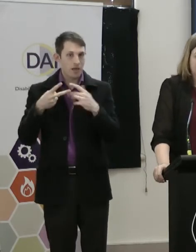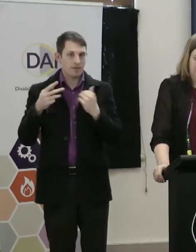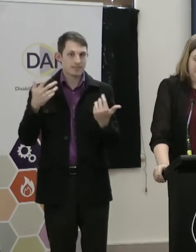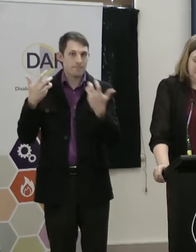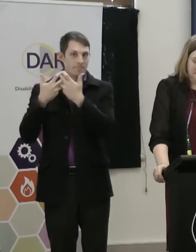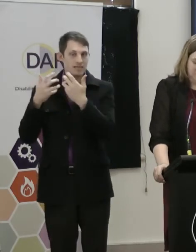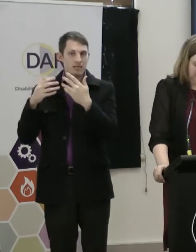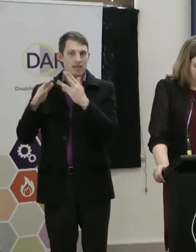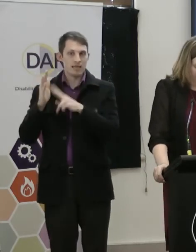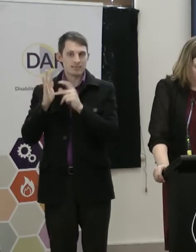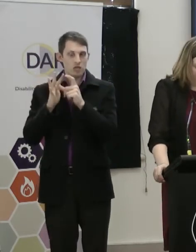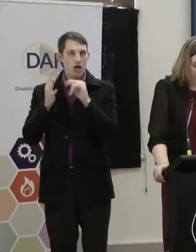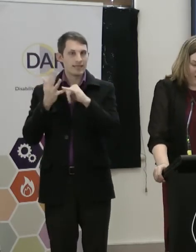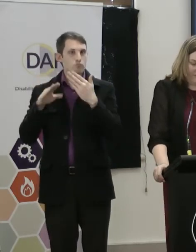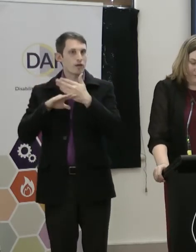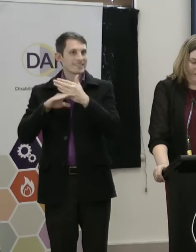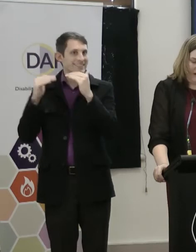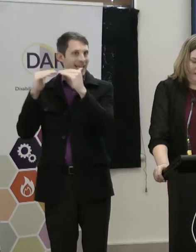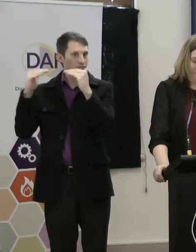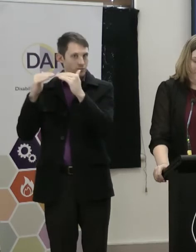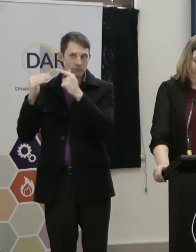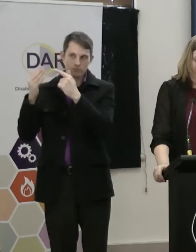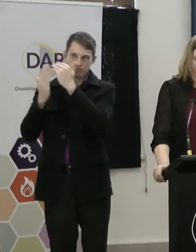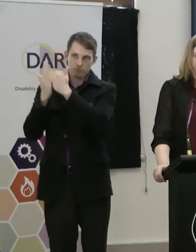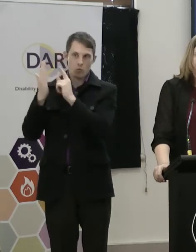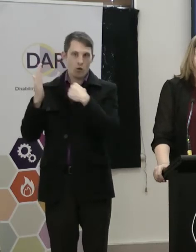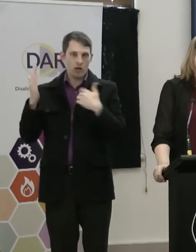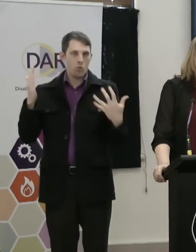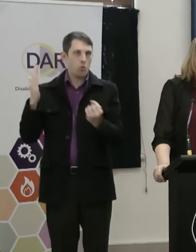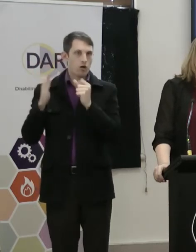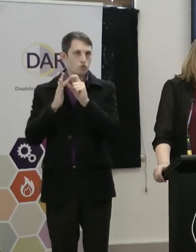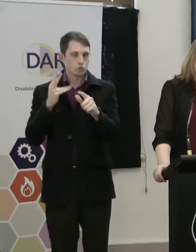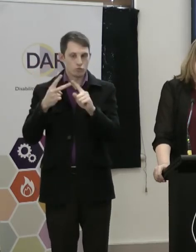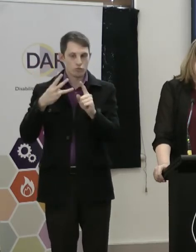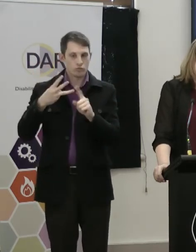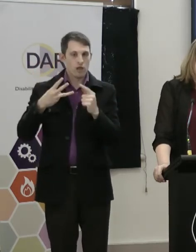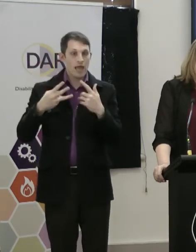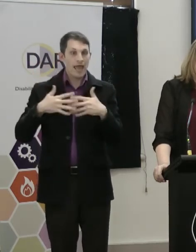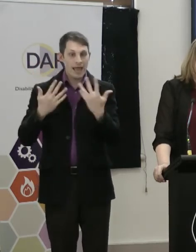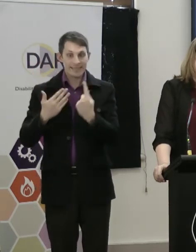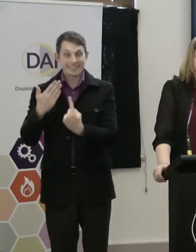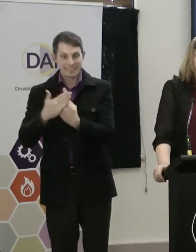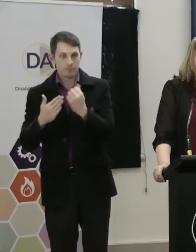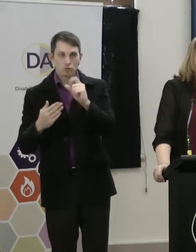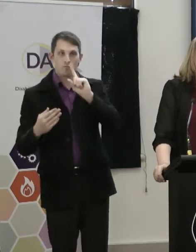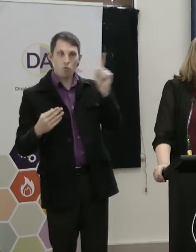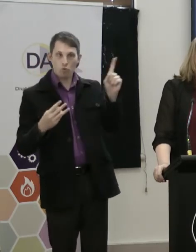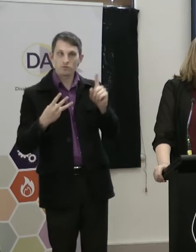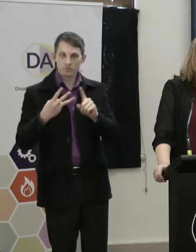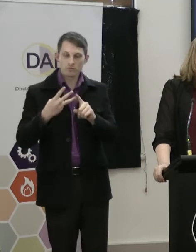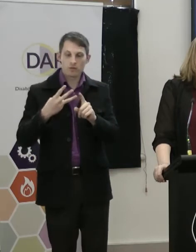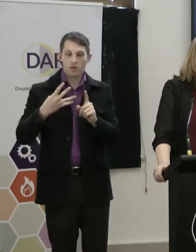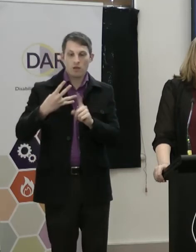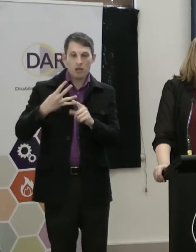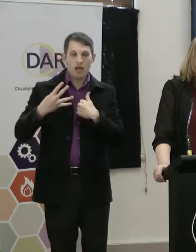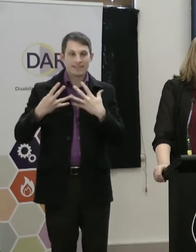practice standards, which outline what's required of a provider. You need to make those reportable incidents, and you need to report